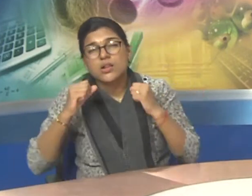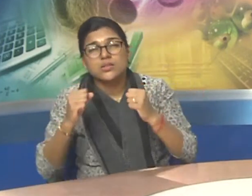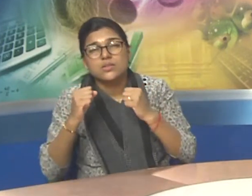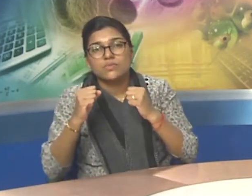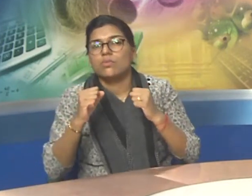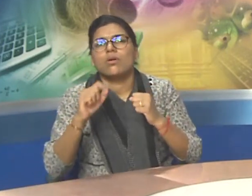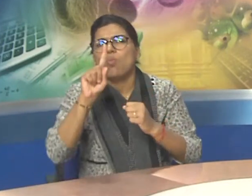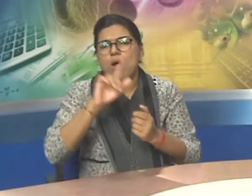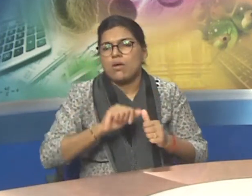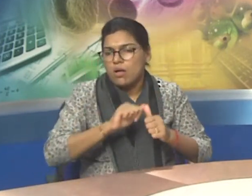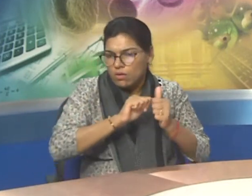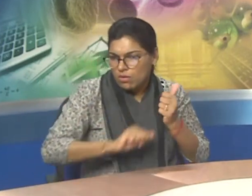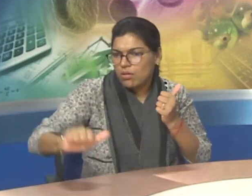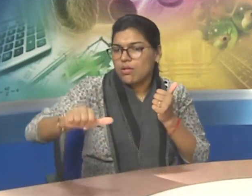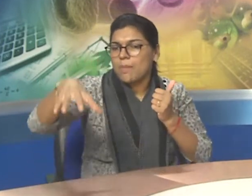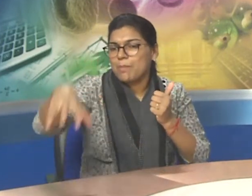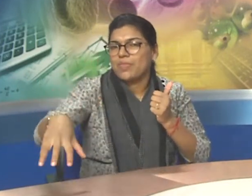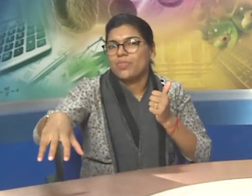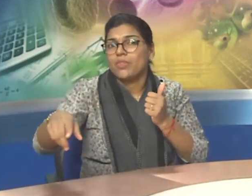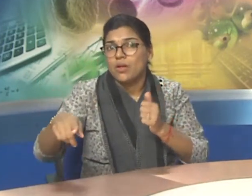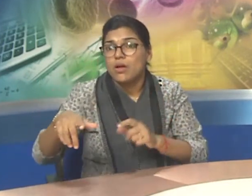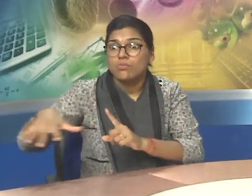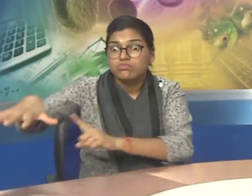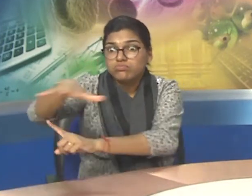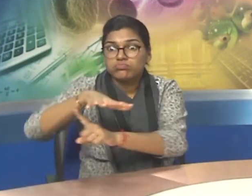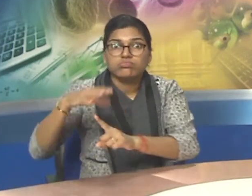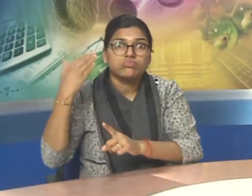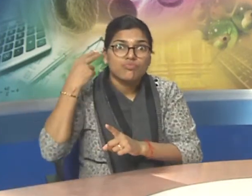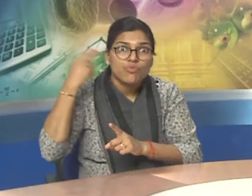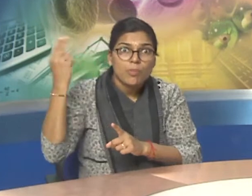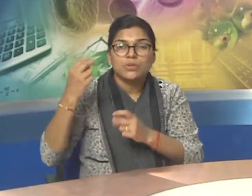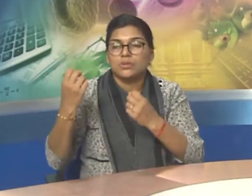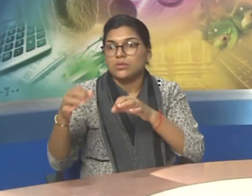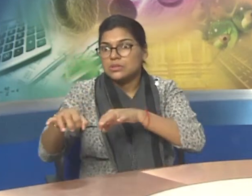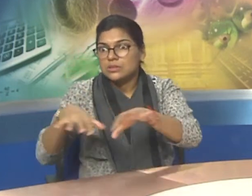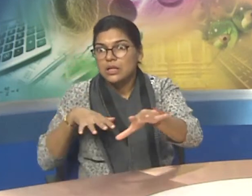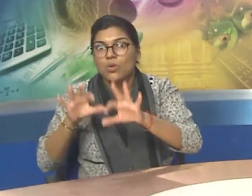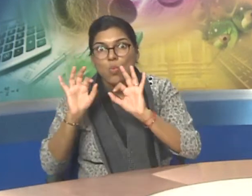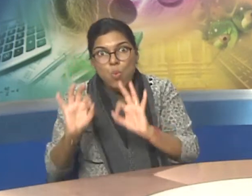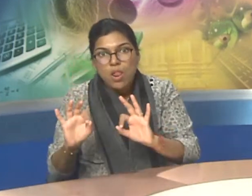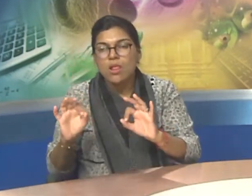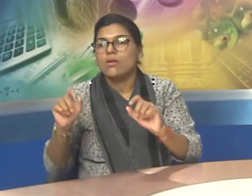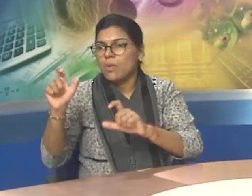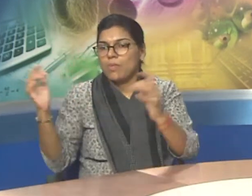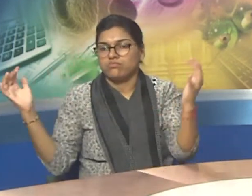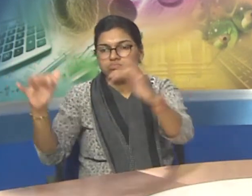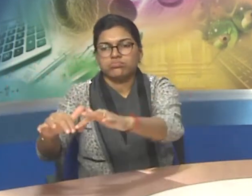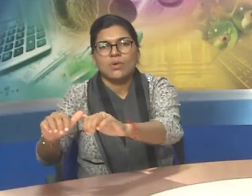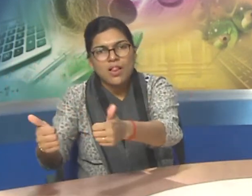accessibility should be easy for the people so that they can visit the library in an easy way.